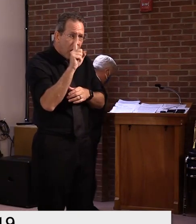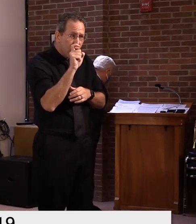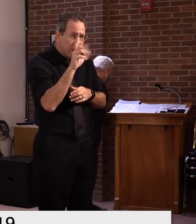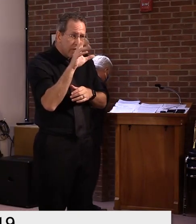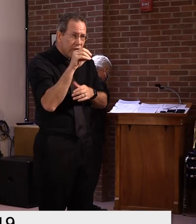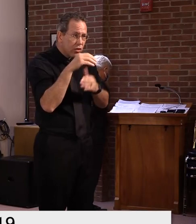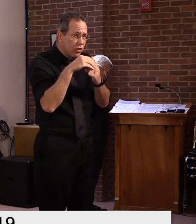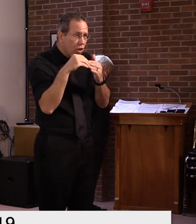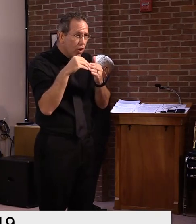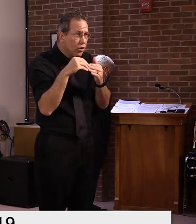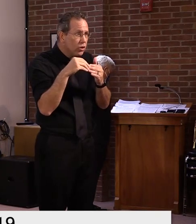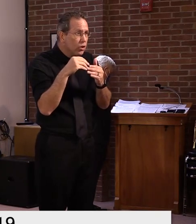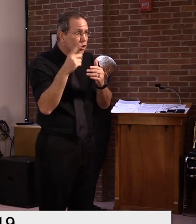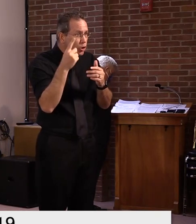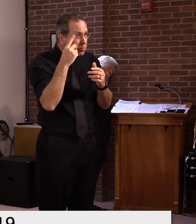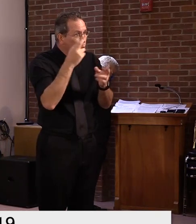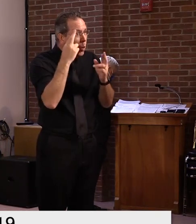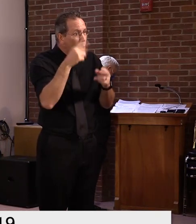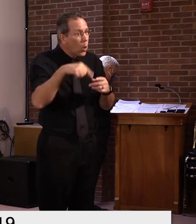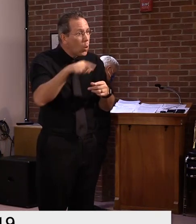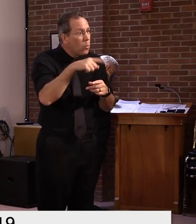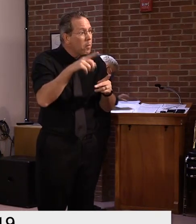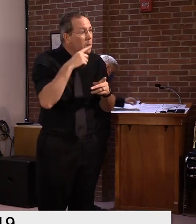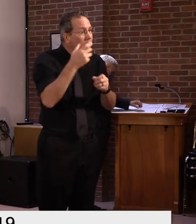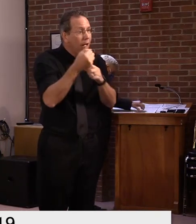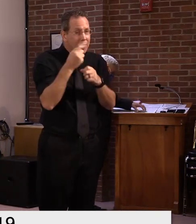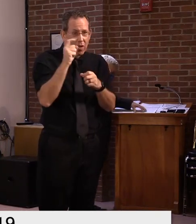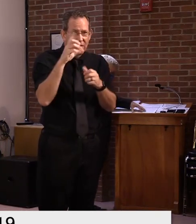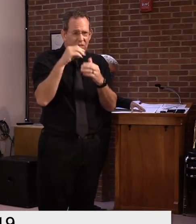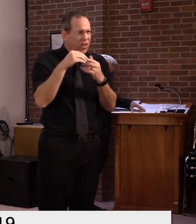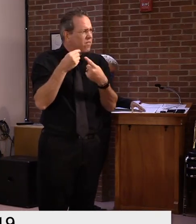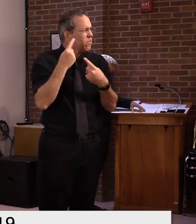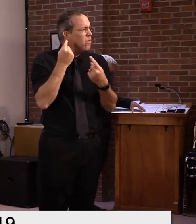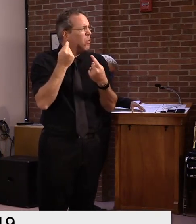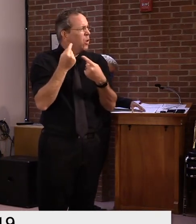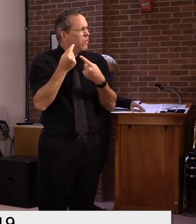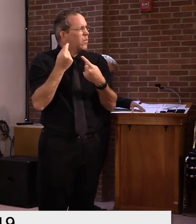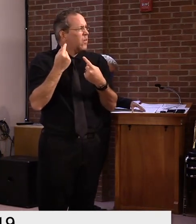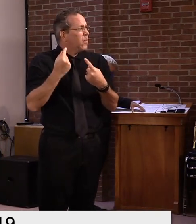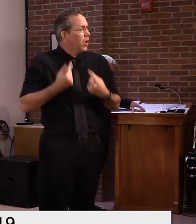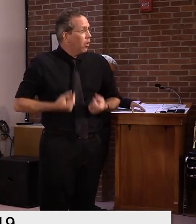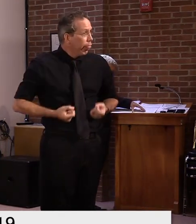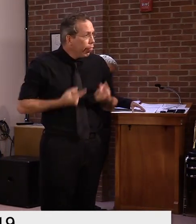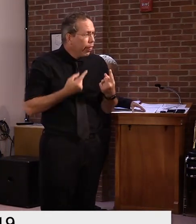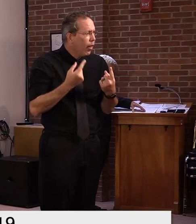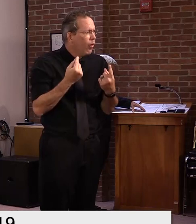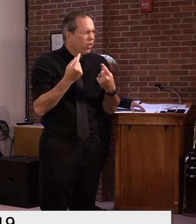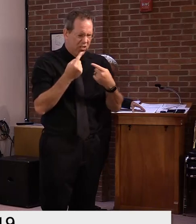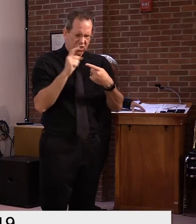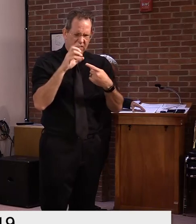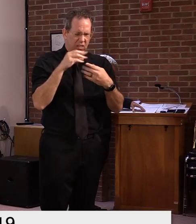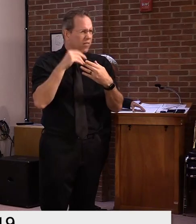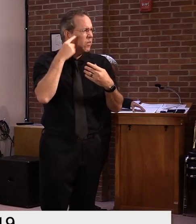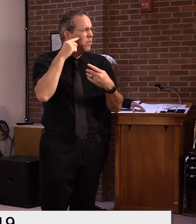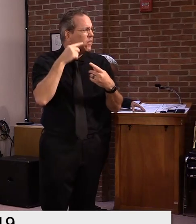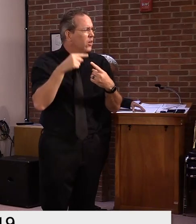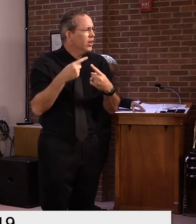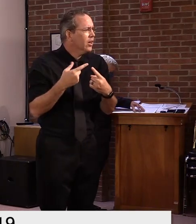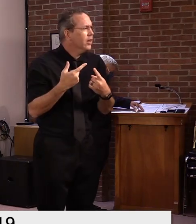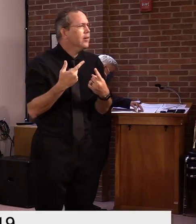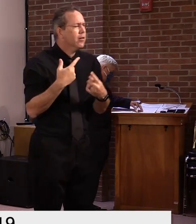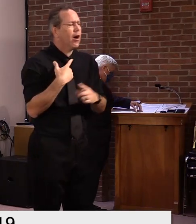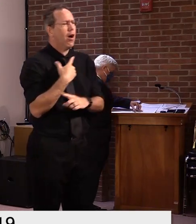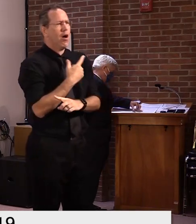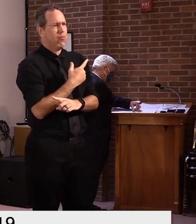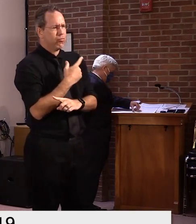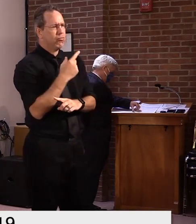that it'll be local spending? How will that go about? Yeah, I mean, I'll let Secretary Curley answer that in specifically.